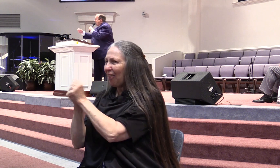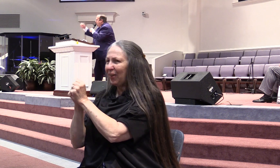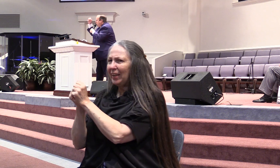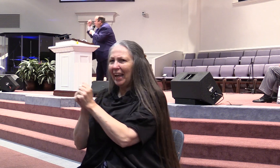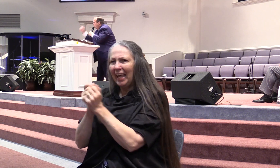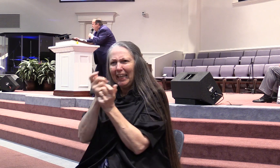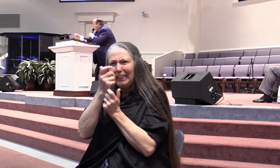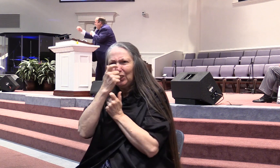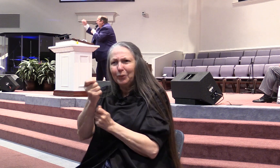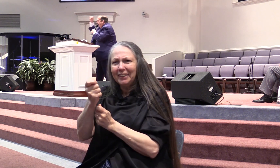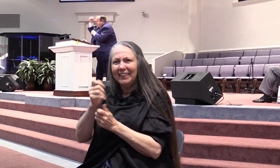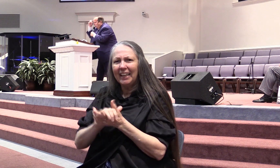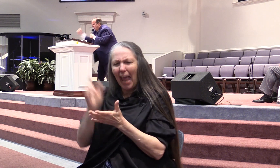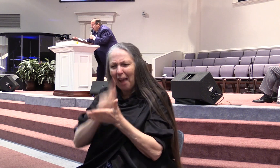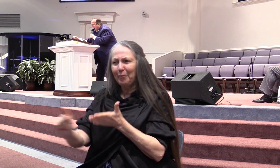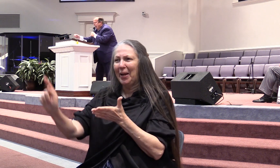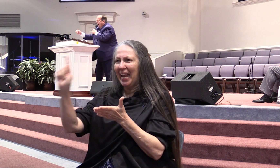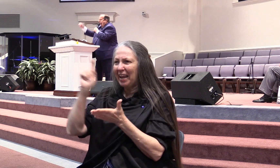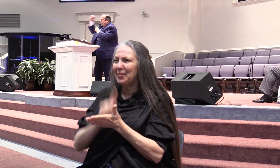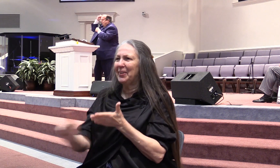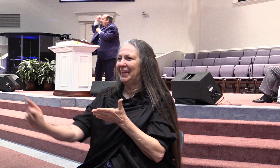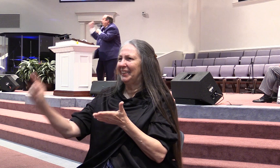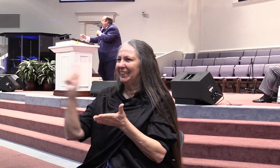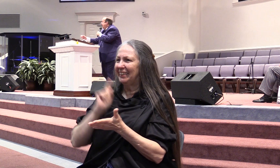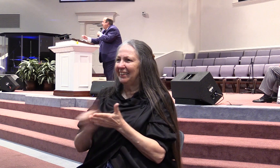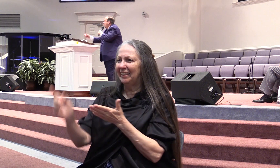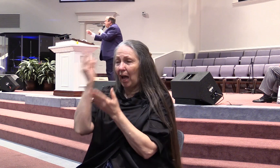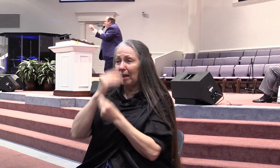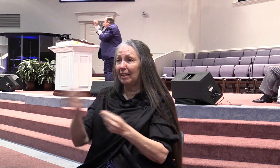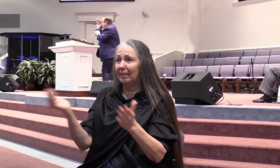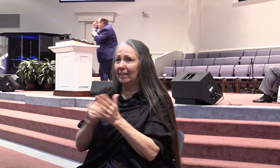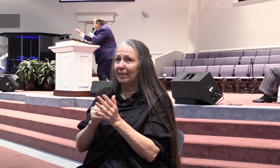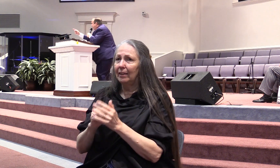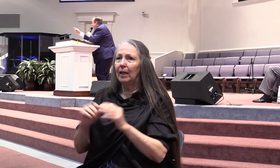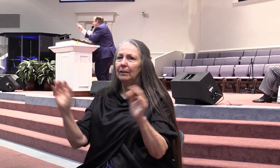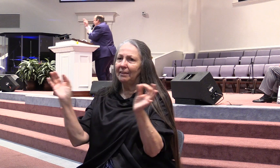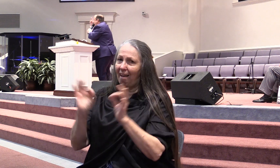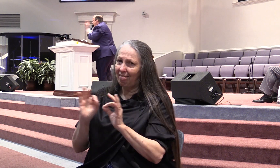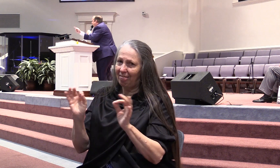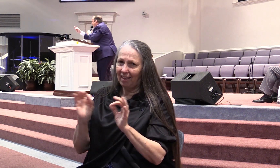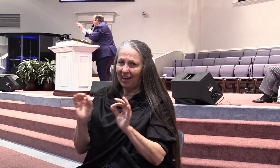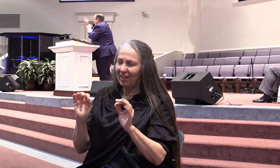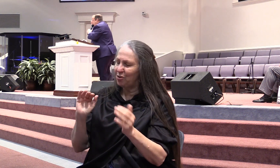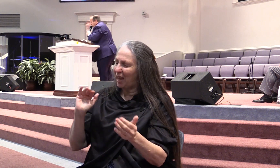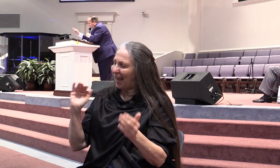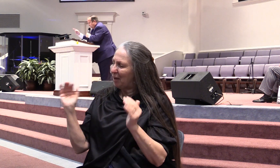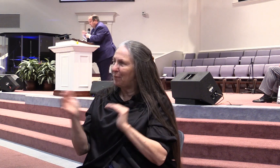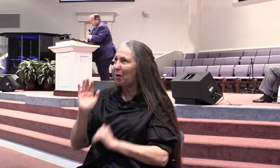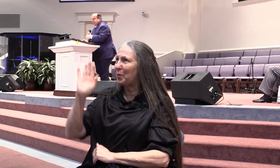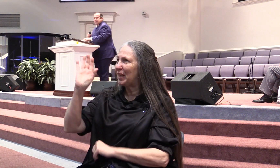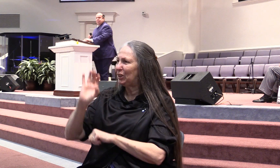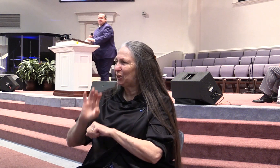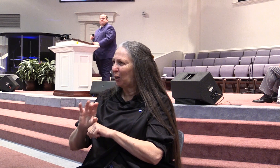us together week after week. I say it again, there is nothing like the